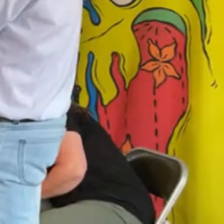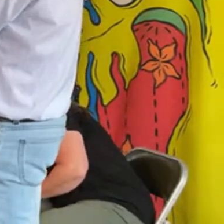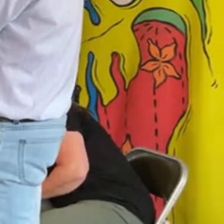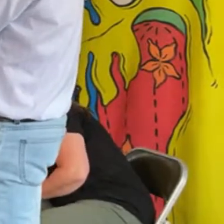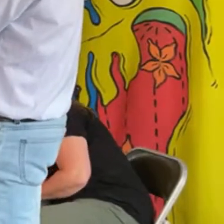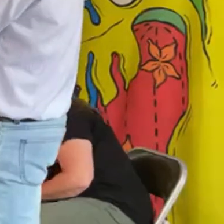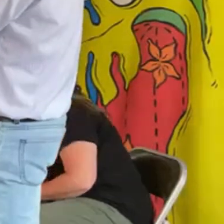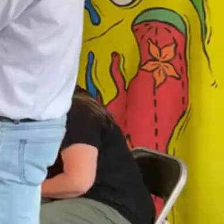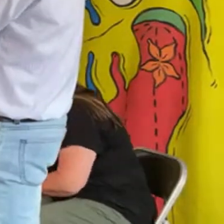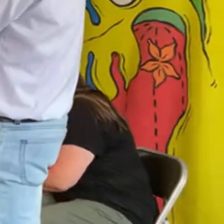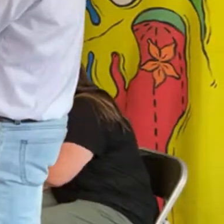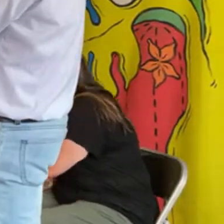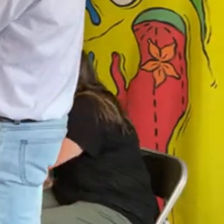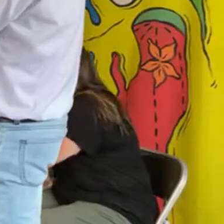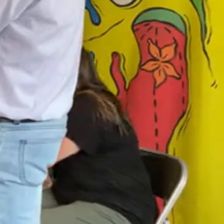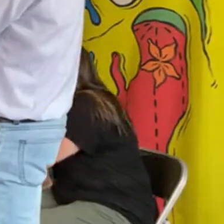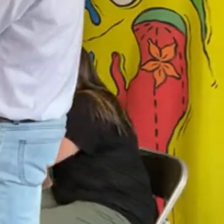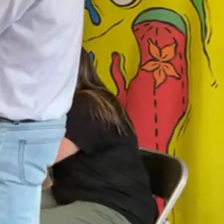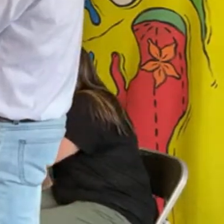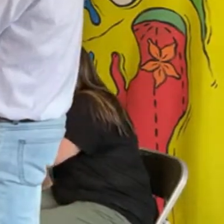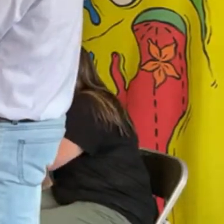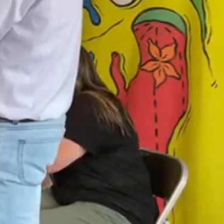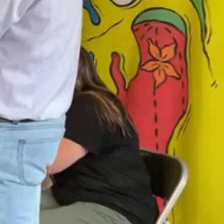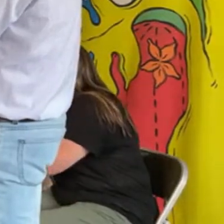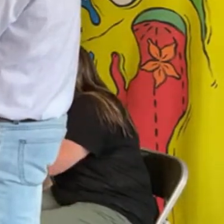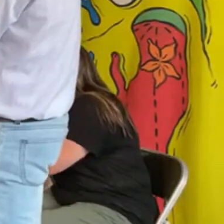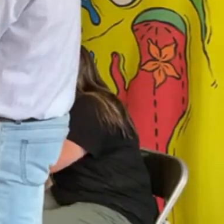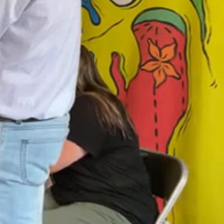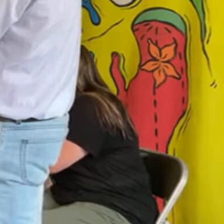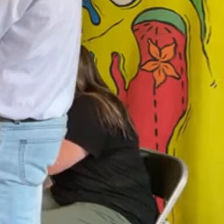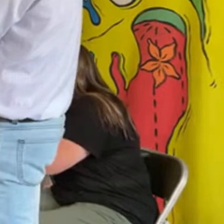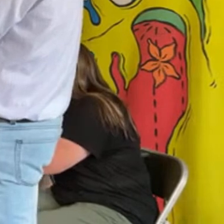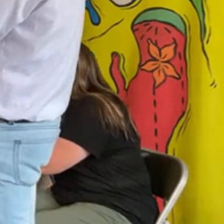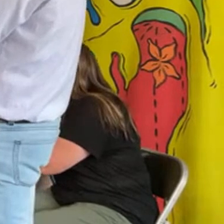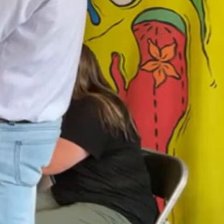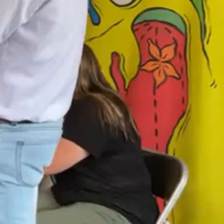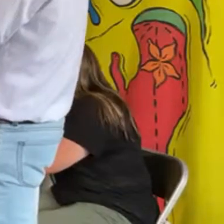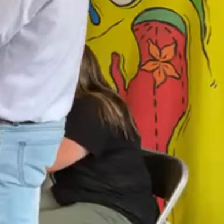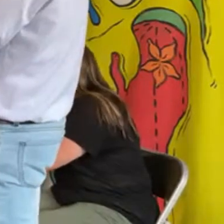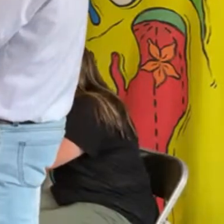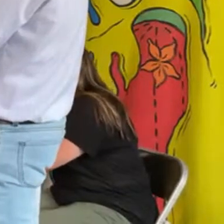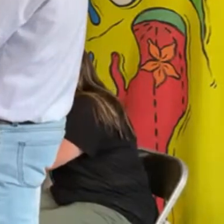numbers, otherwise you will know that I speak in a different language.